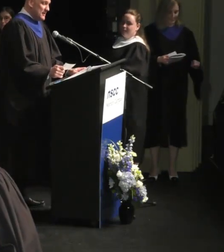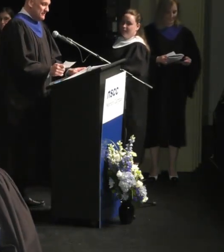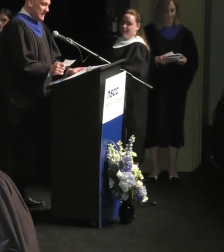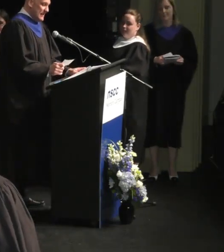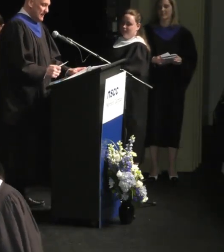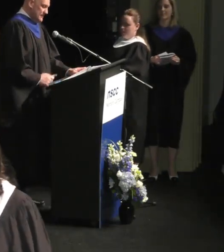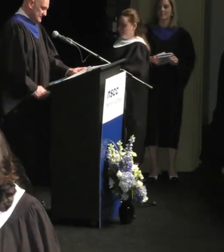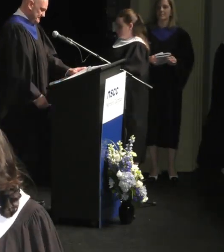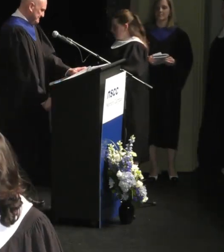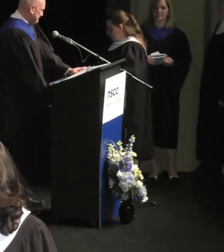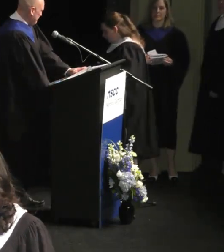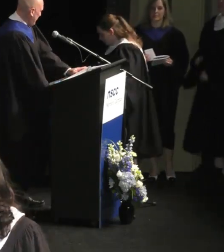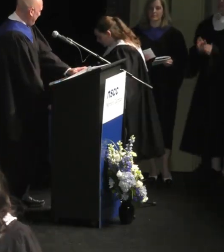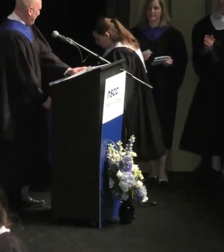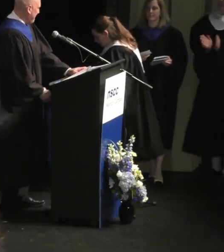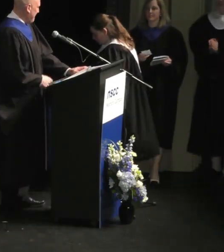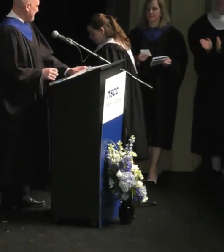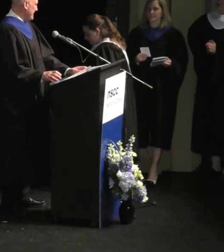Kaylee McPhee.